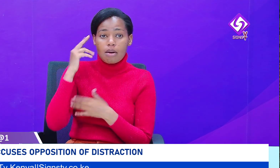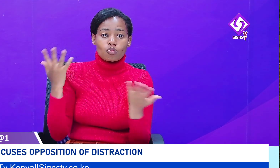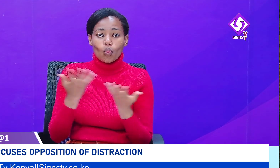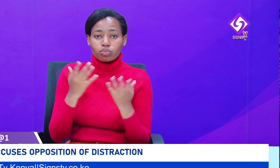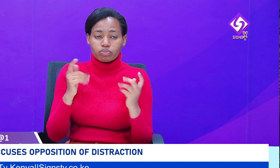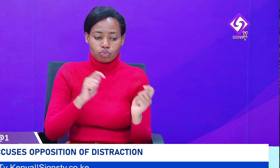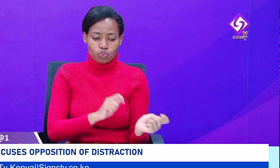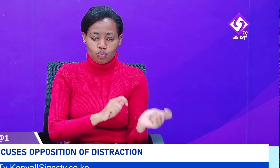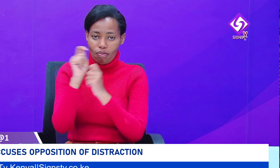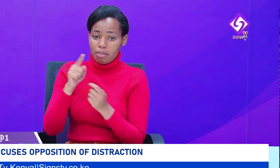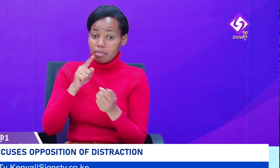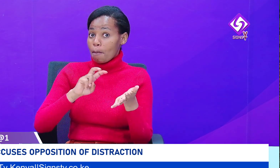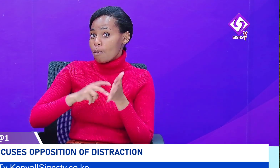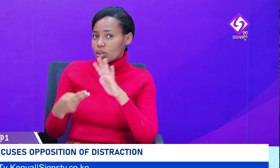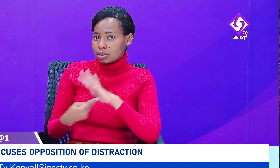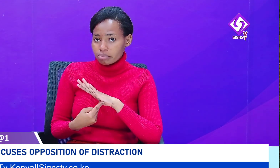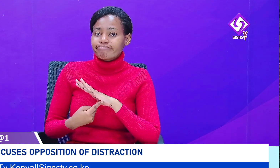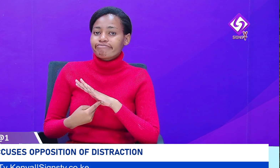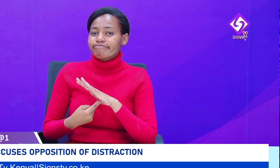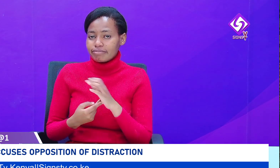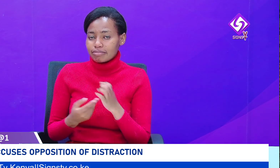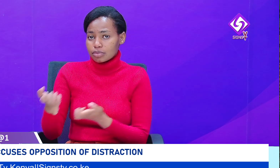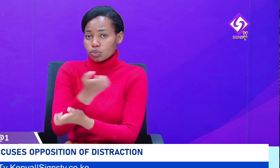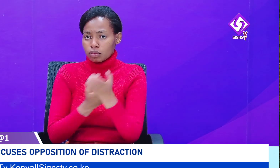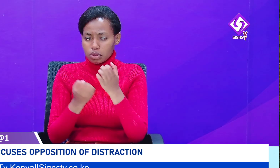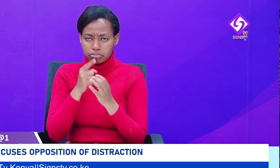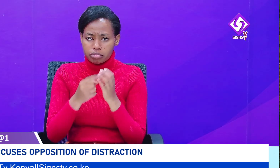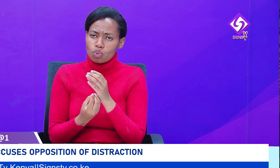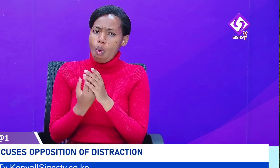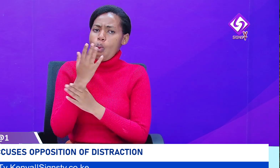The president emphasized that his focus remains on such